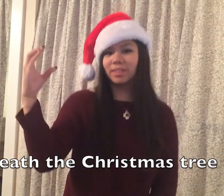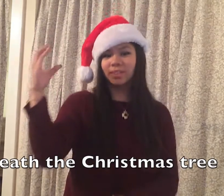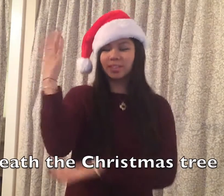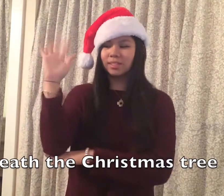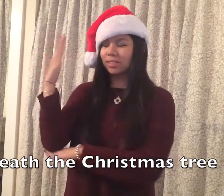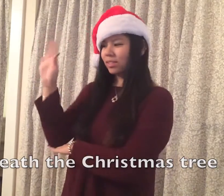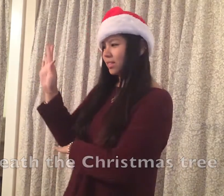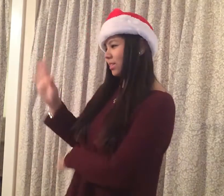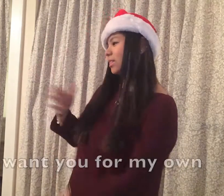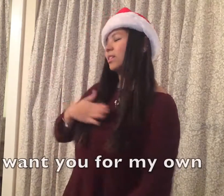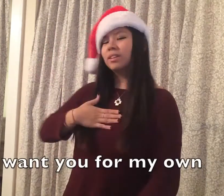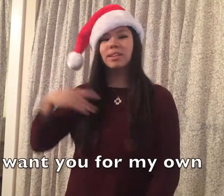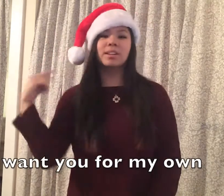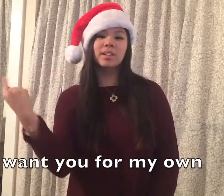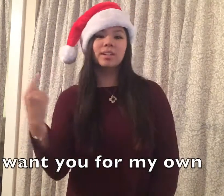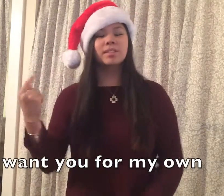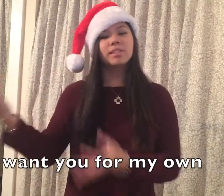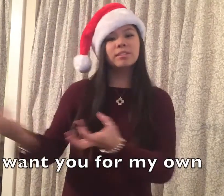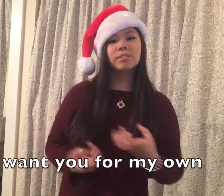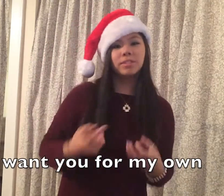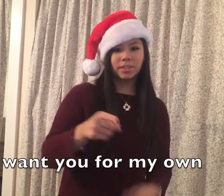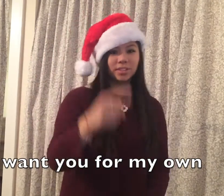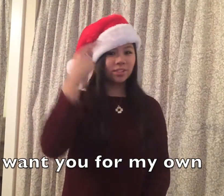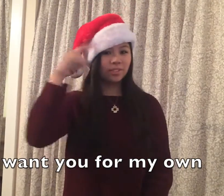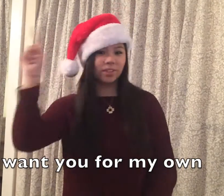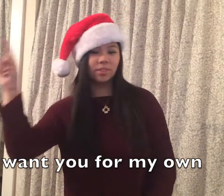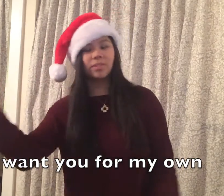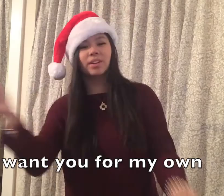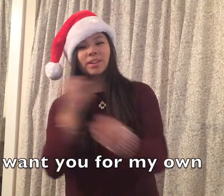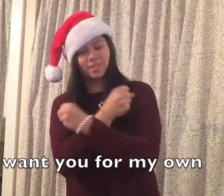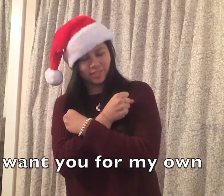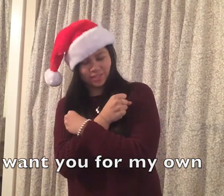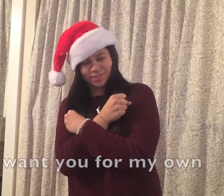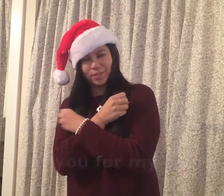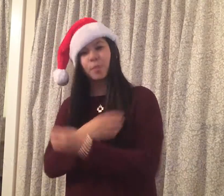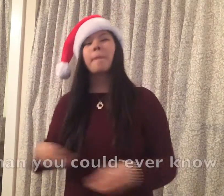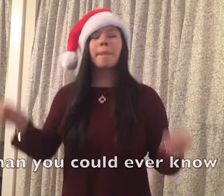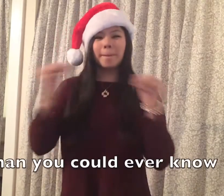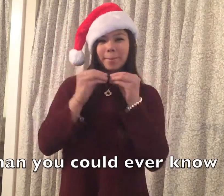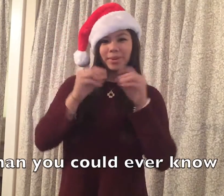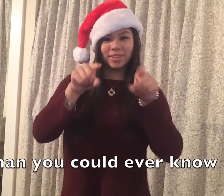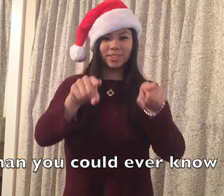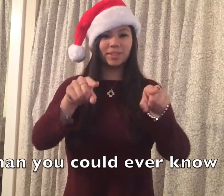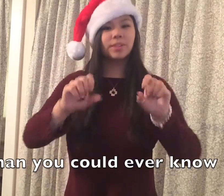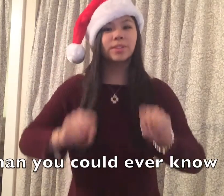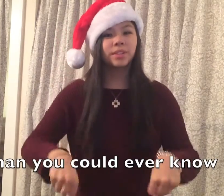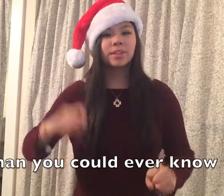the Christmas tree I just want you for my own More than you